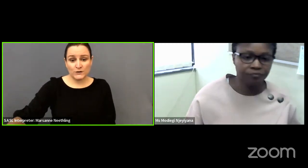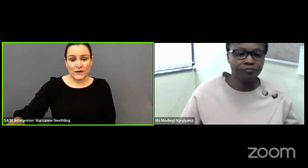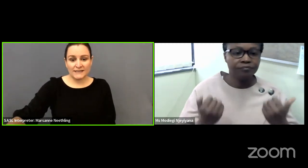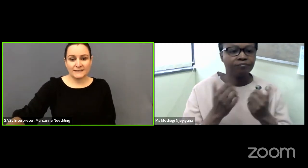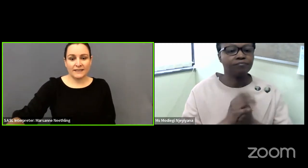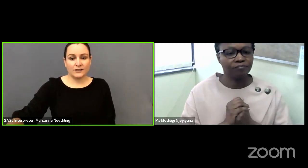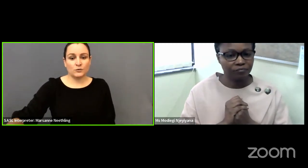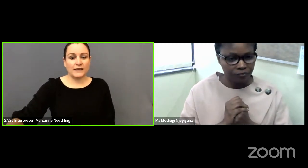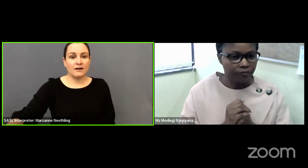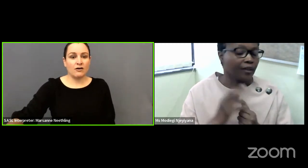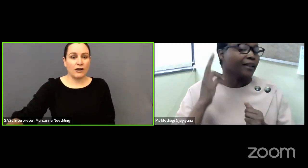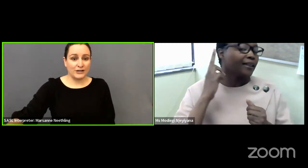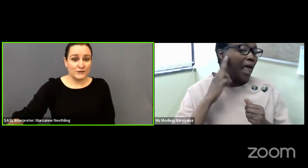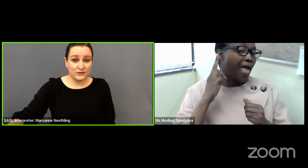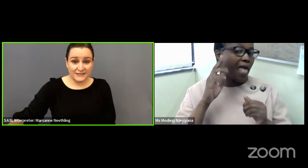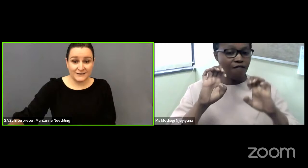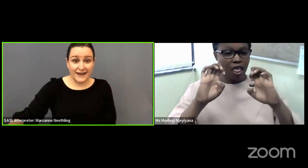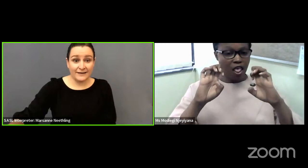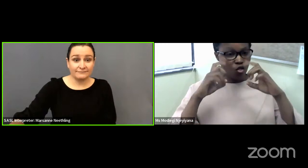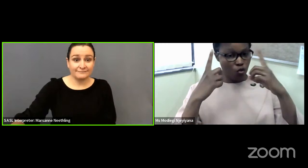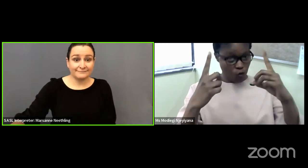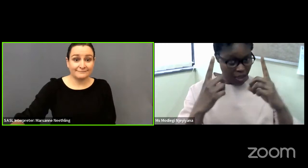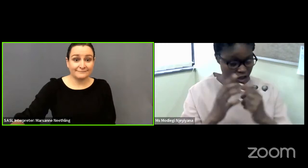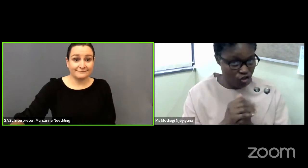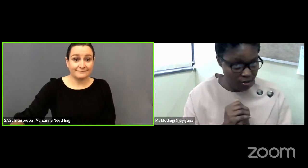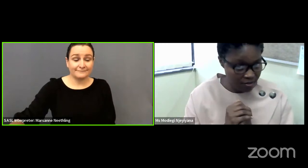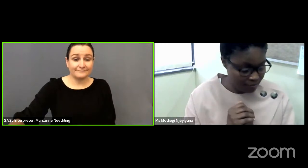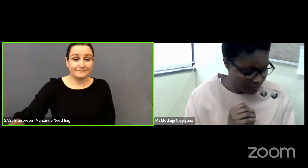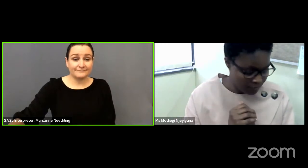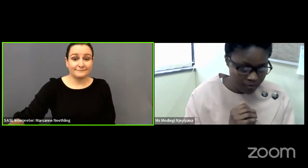was posed to us that we are going to address today.